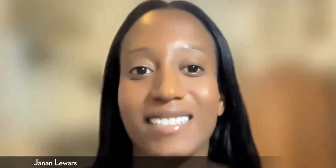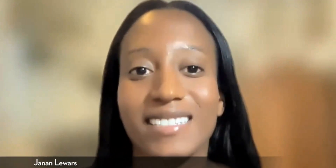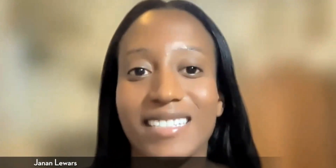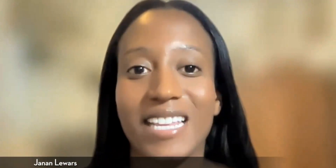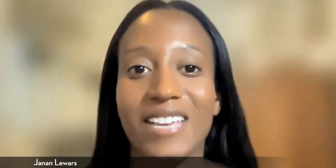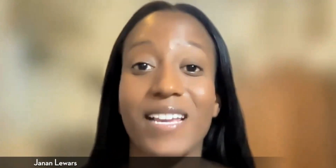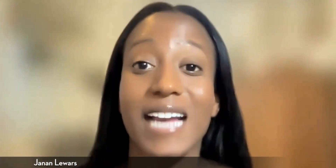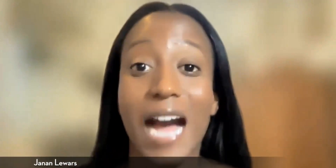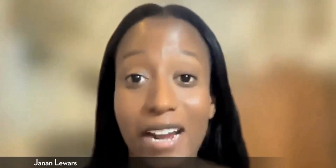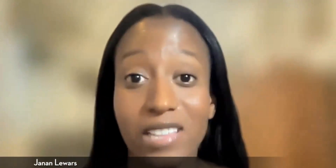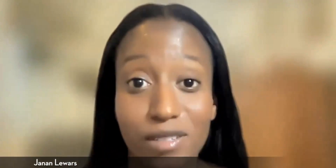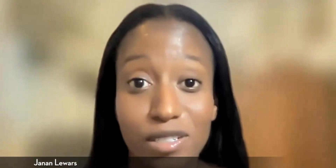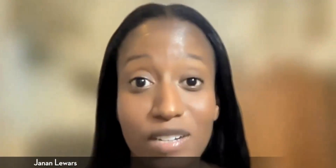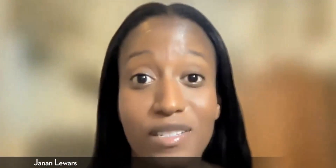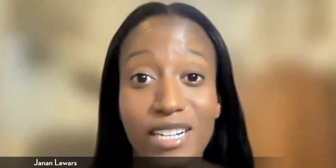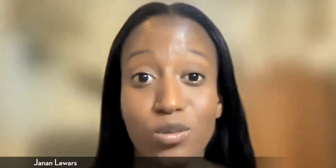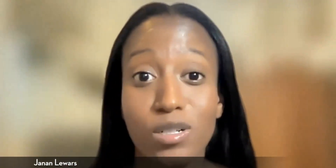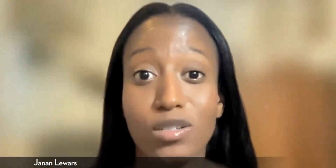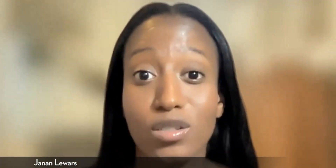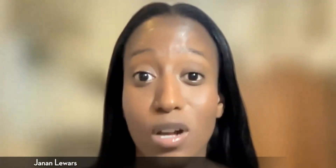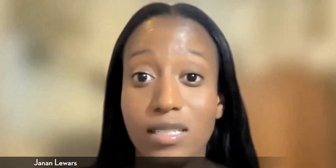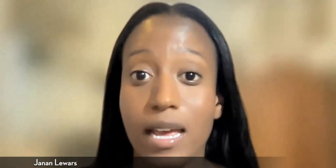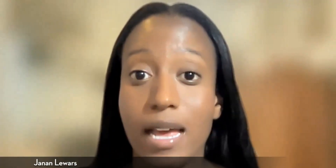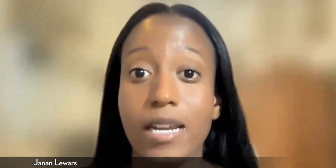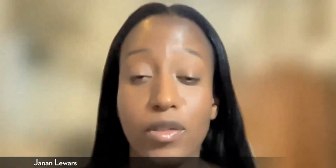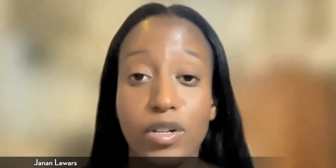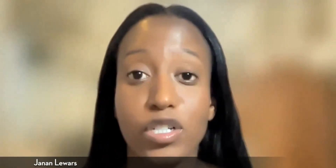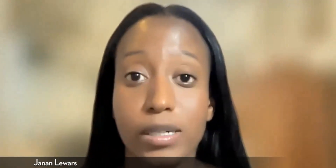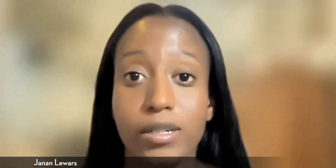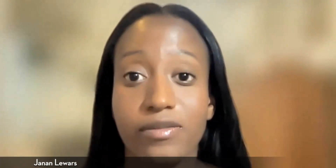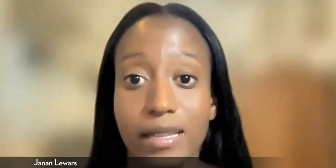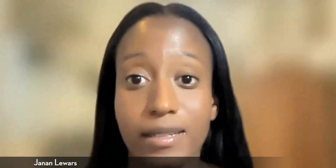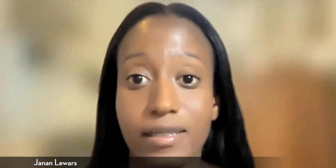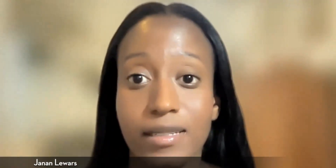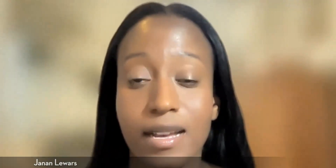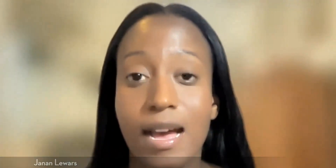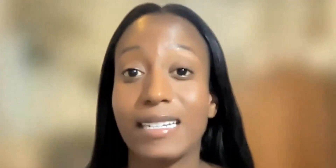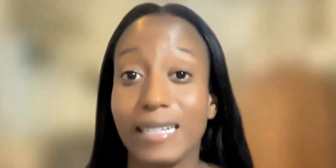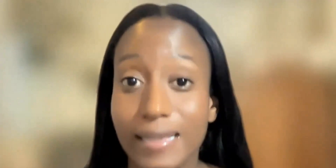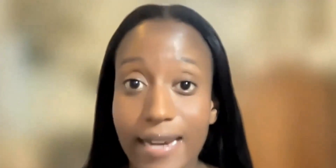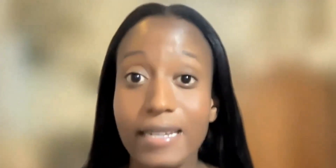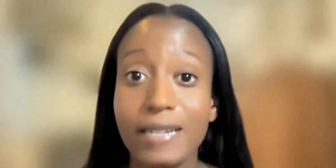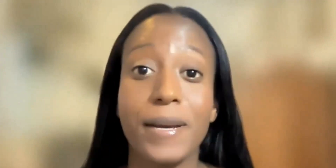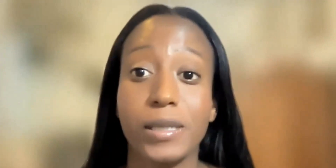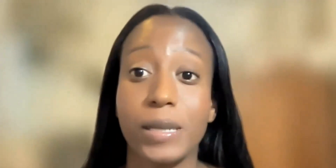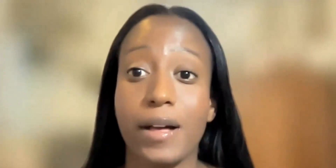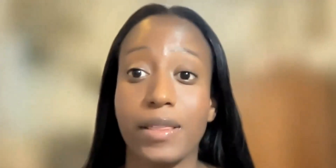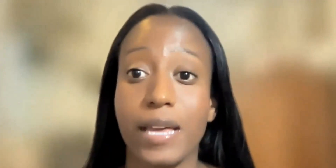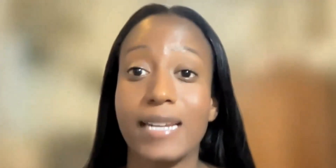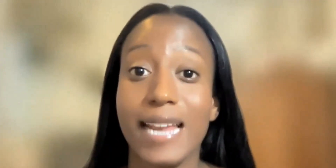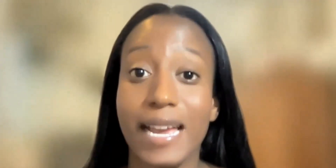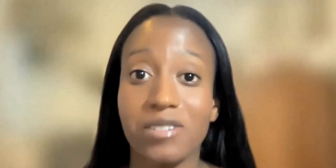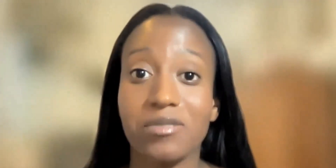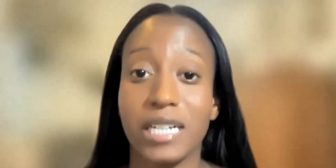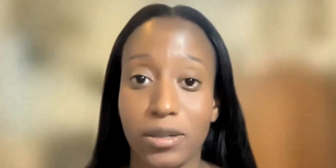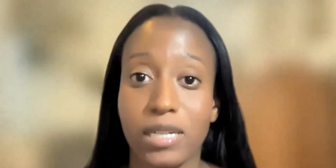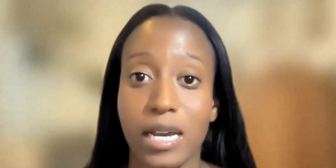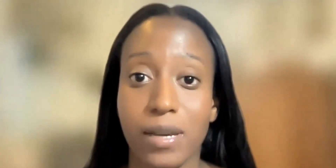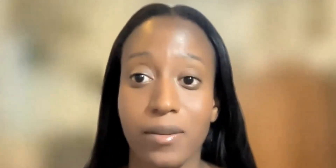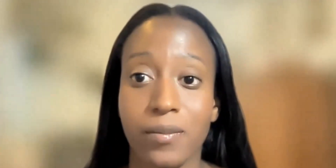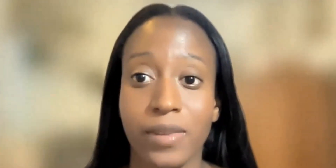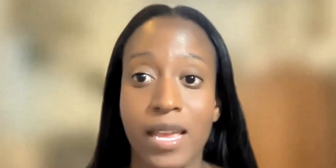approach adolescence, they face higher levels of sexual assault and other gendered violence, a decline in mental health, and